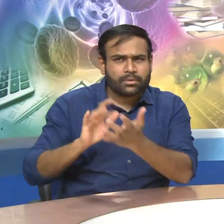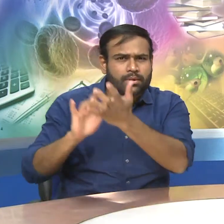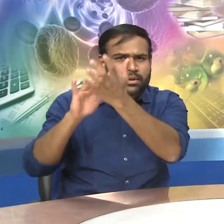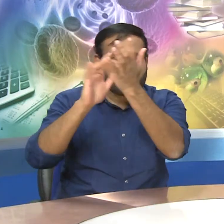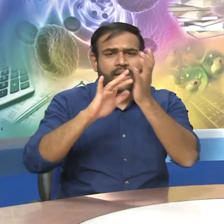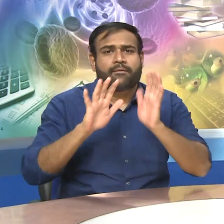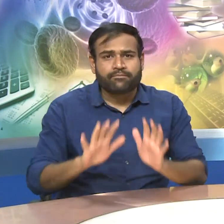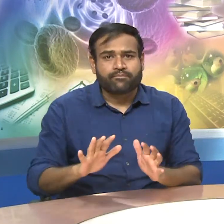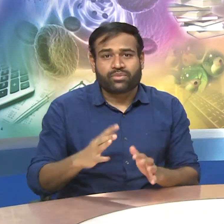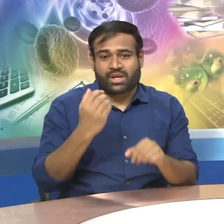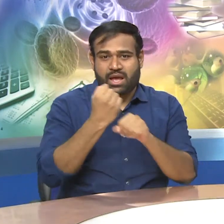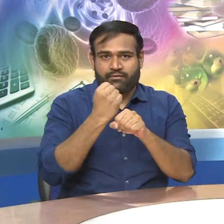bicameralism.